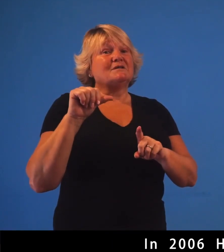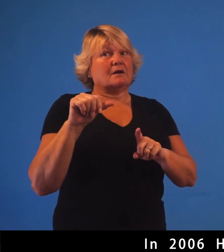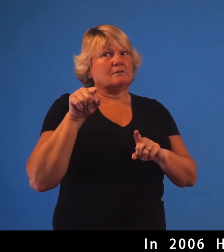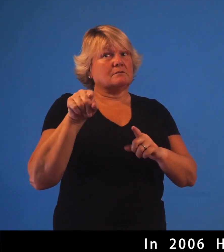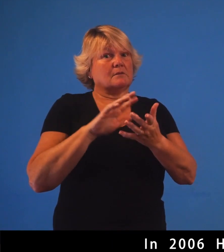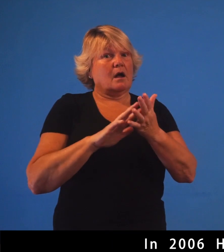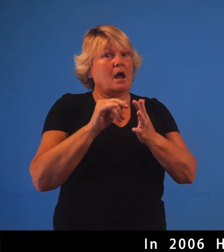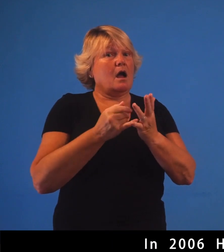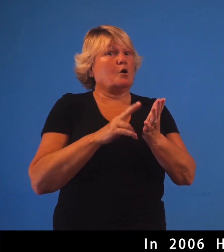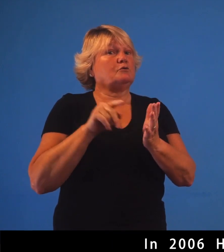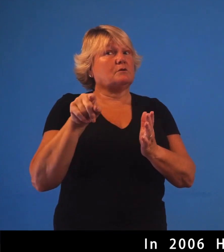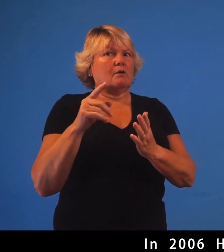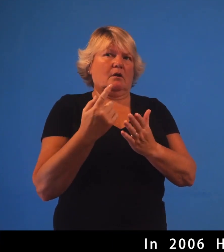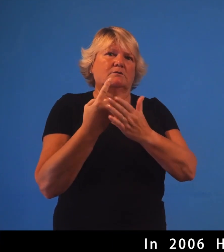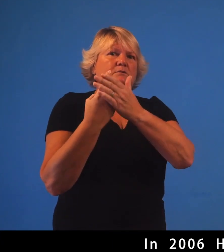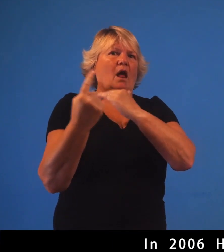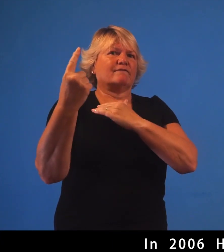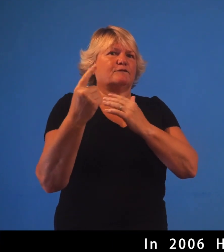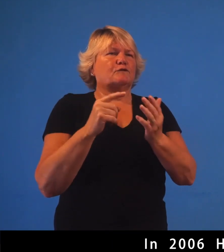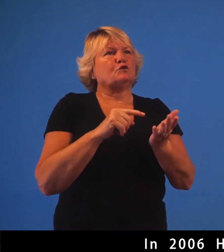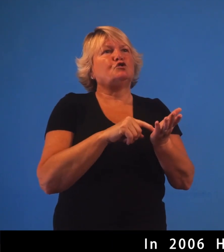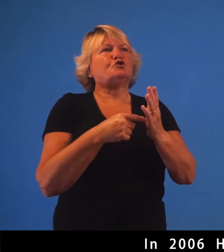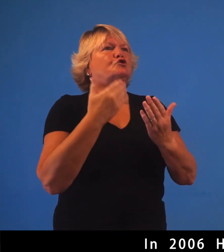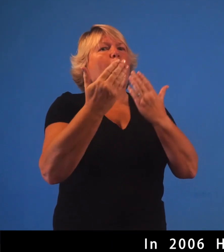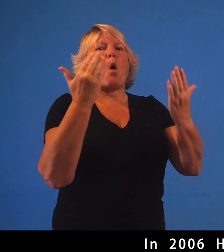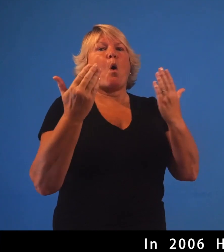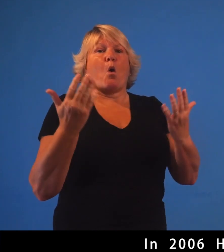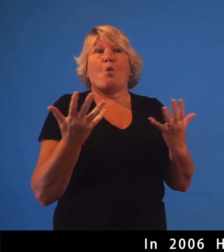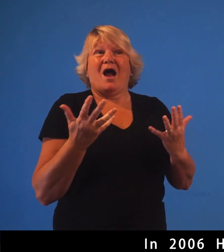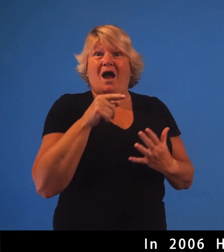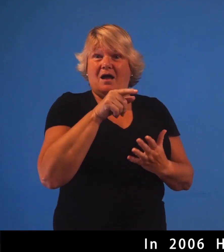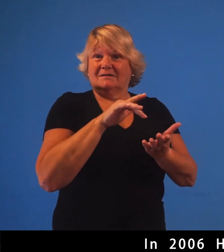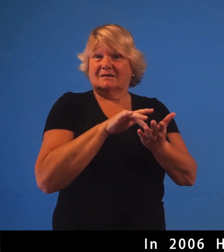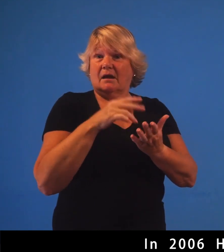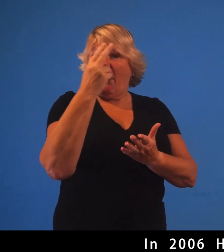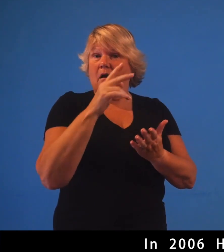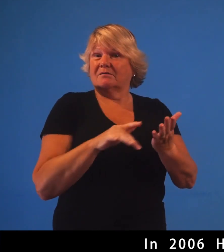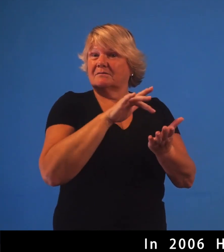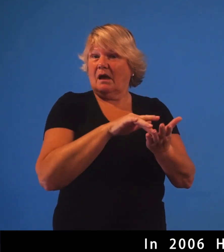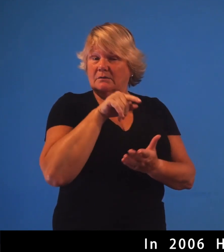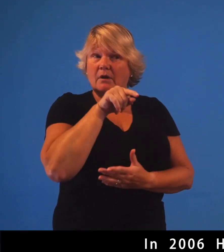In 2006, Howson had a solo show at the City Arts Centre,